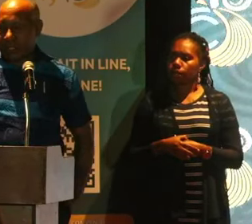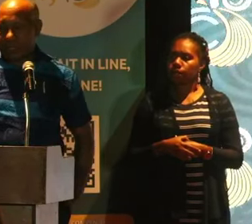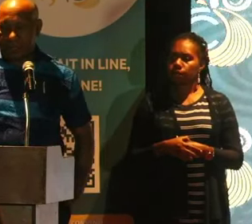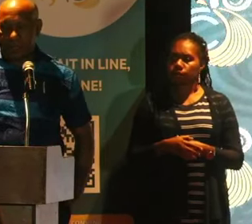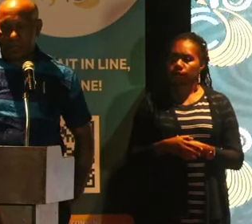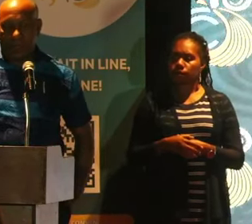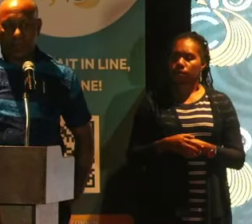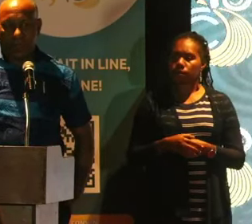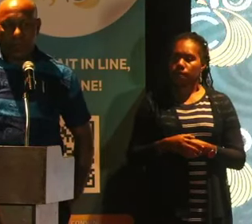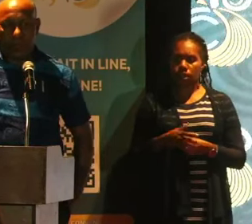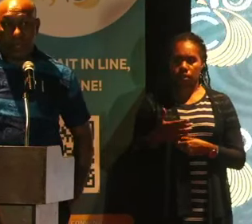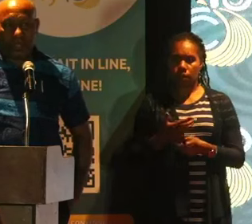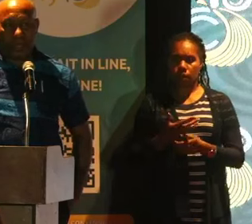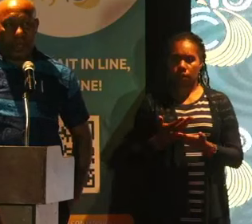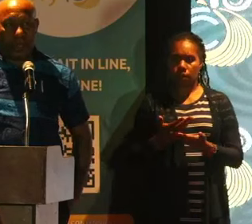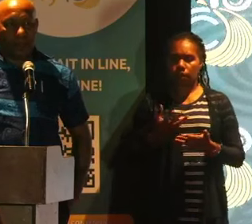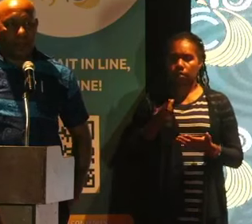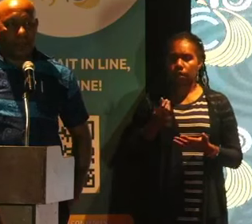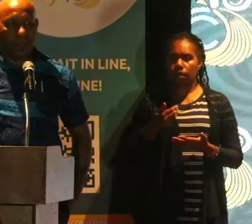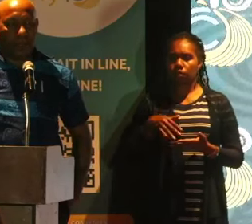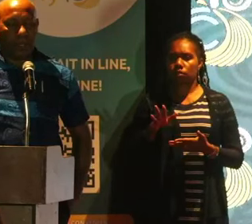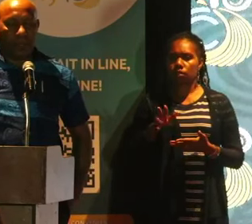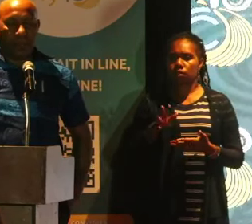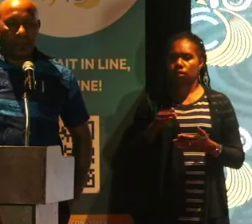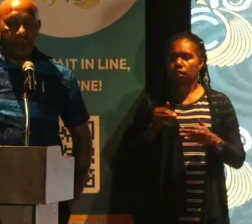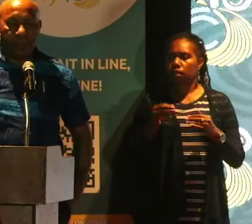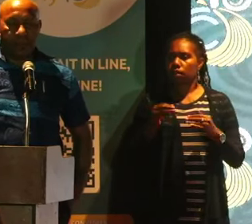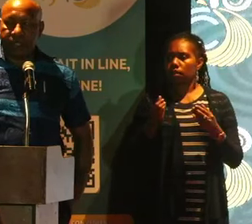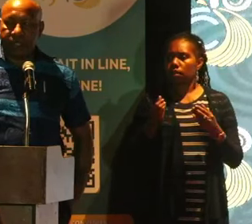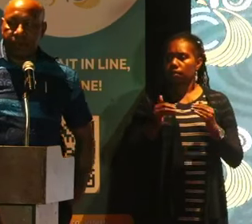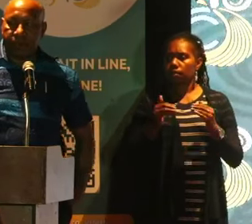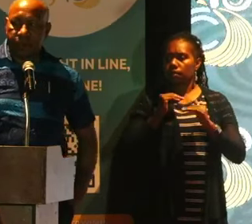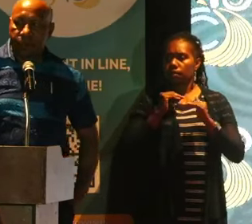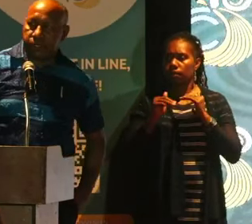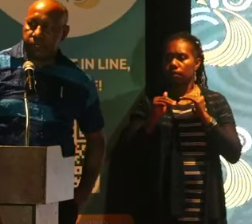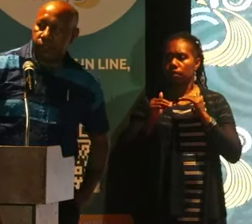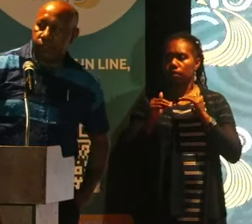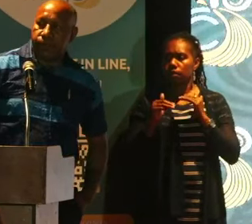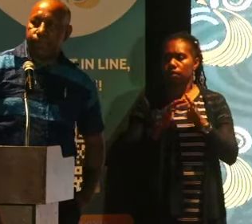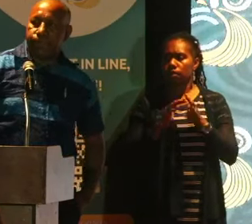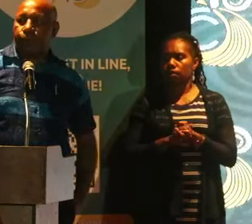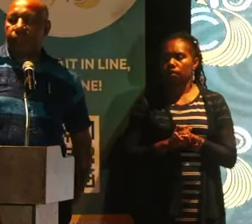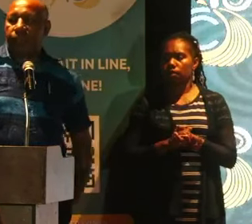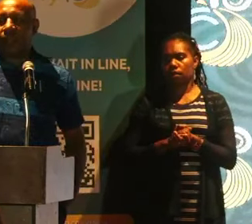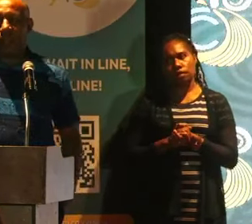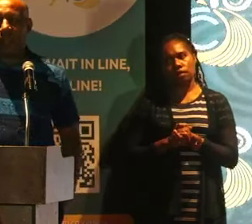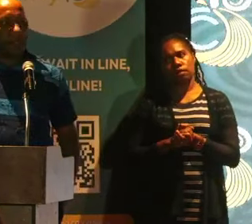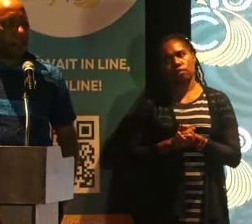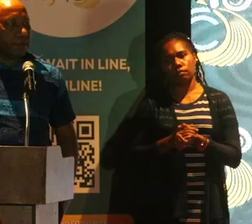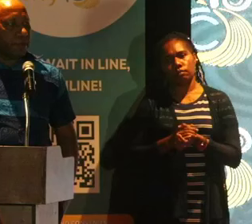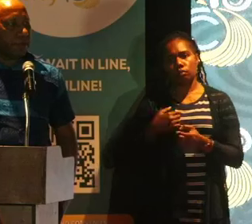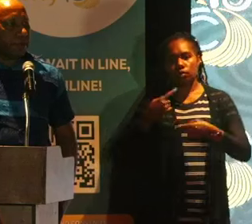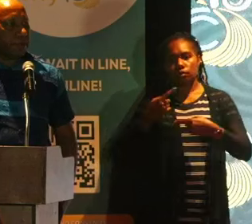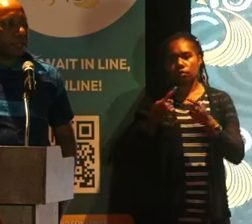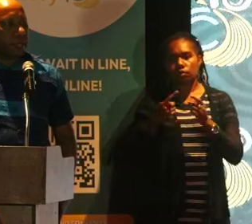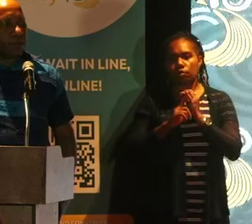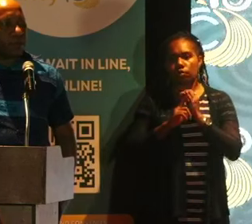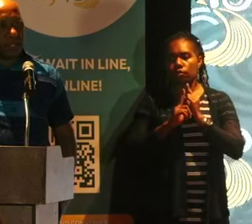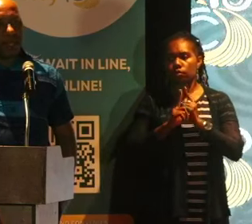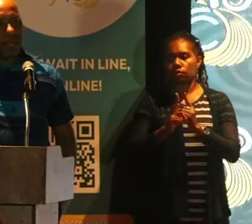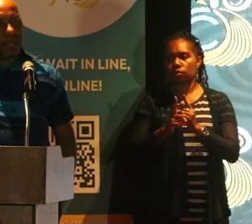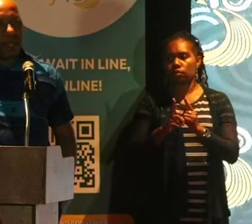This, we can explain, but we might be breaching some of the protocols. So I think we